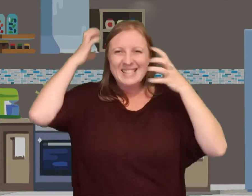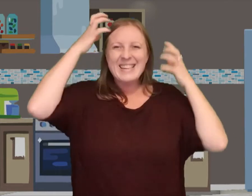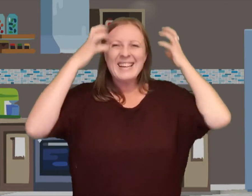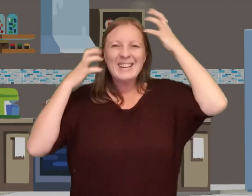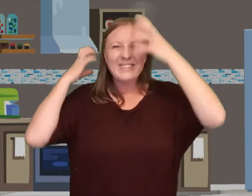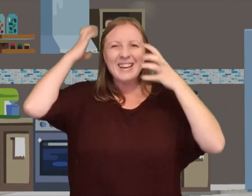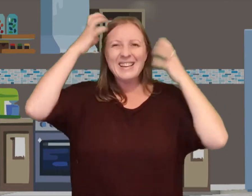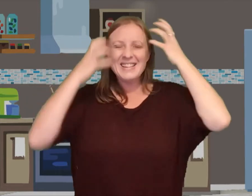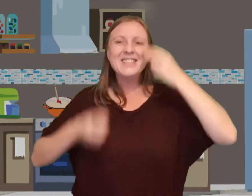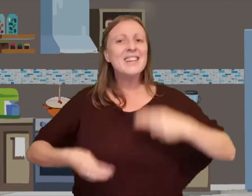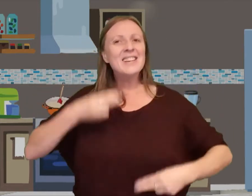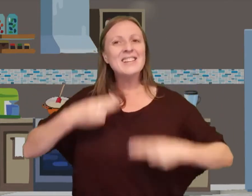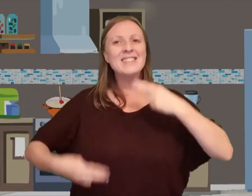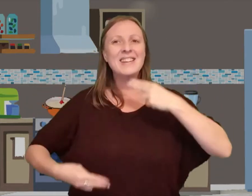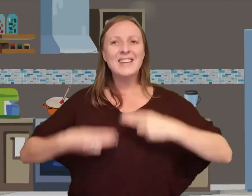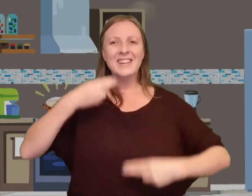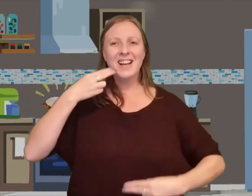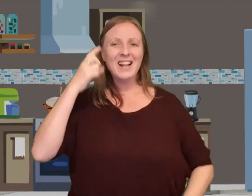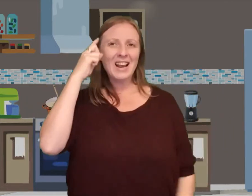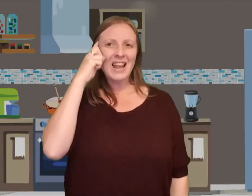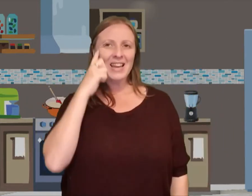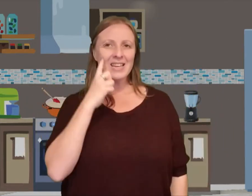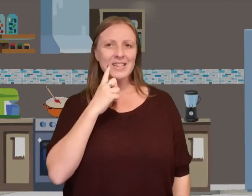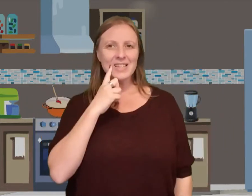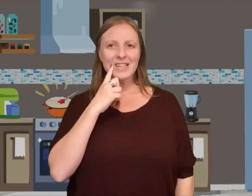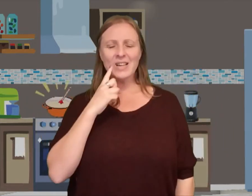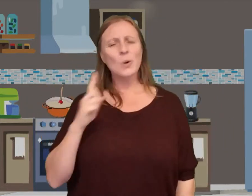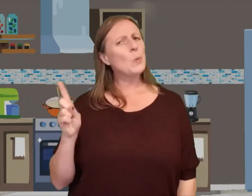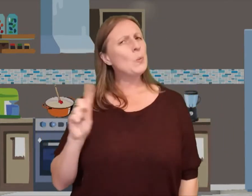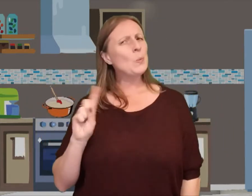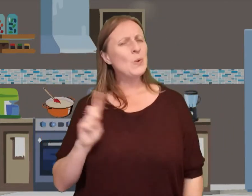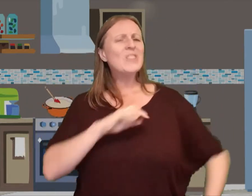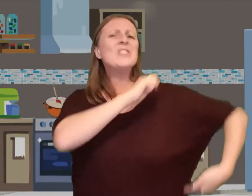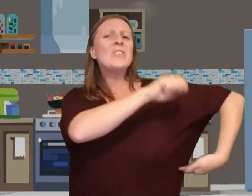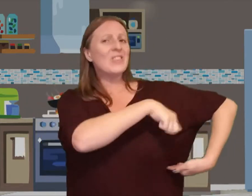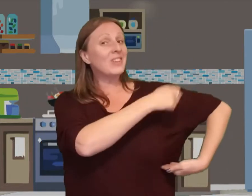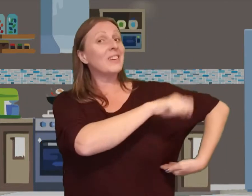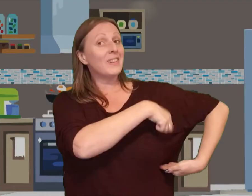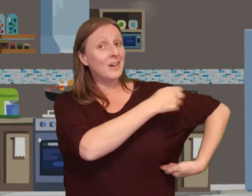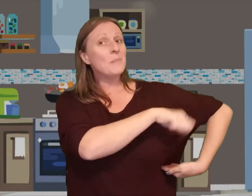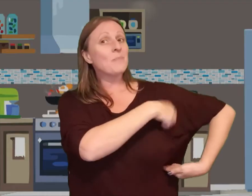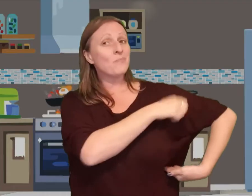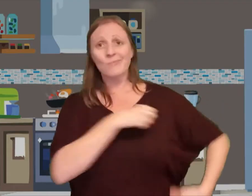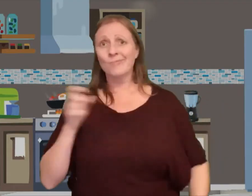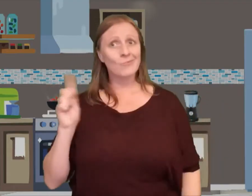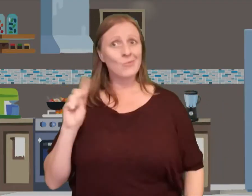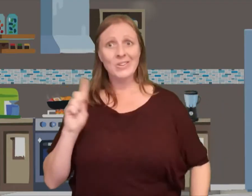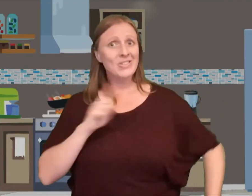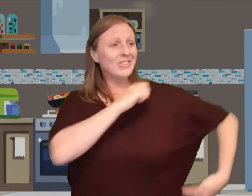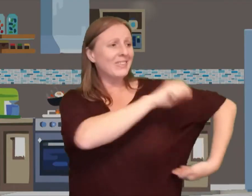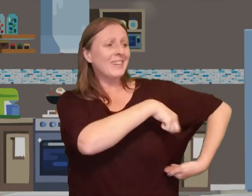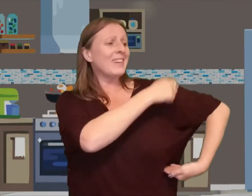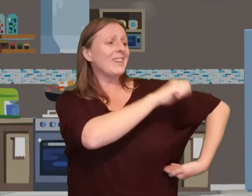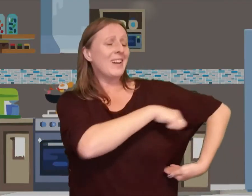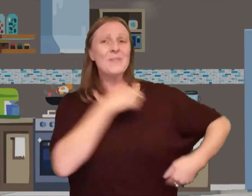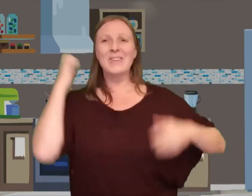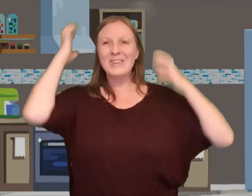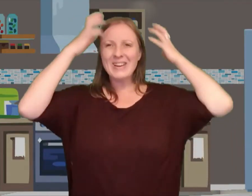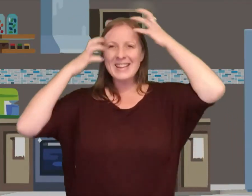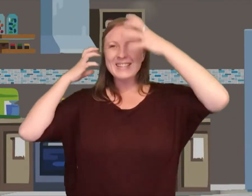Crazy, crazy dinner lady, what you cooking up? What you cooking up?